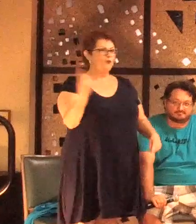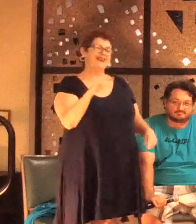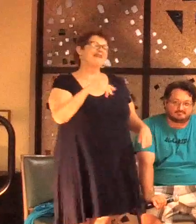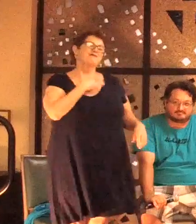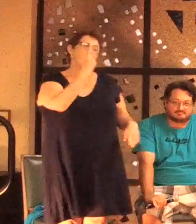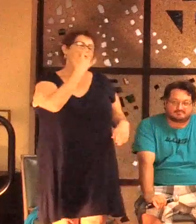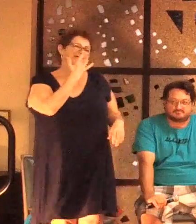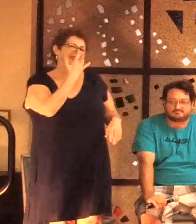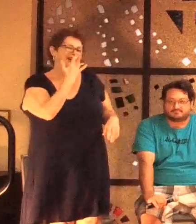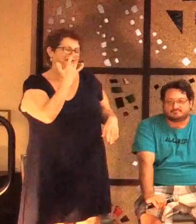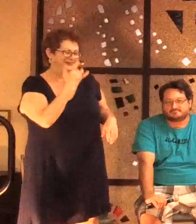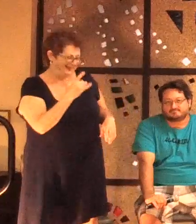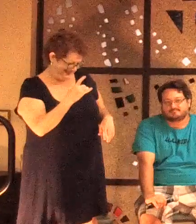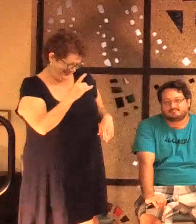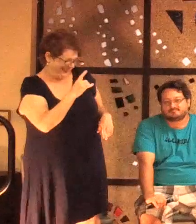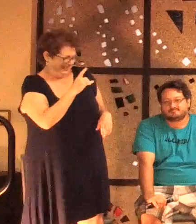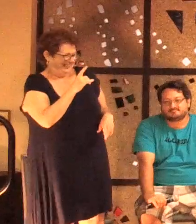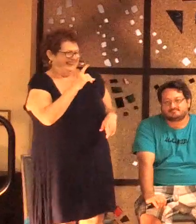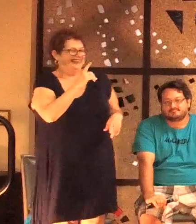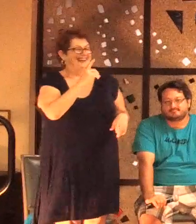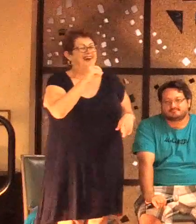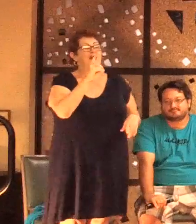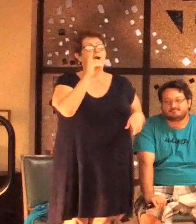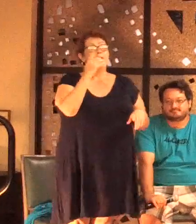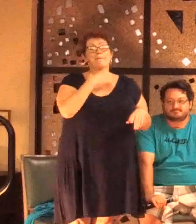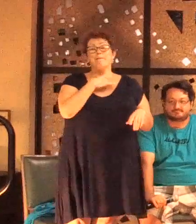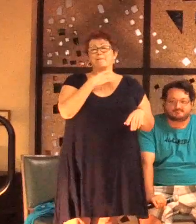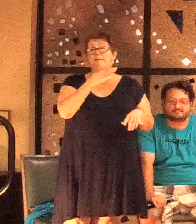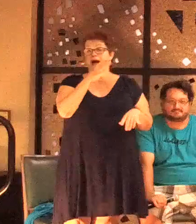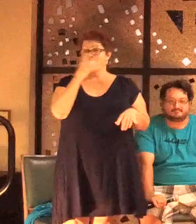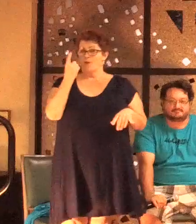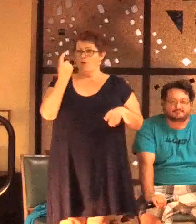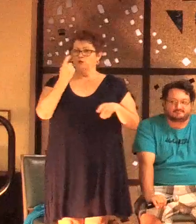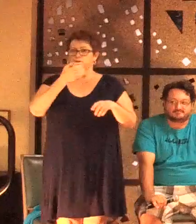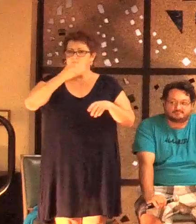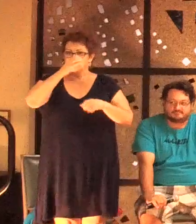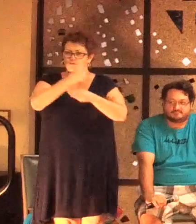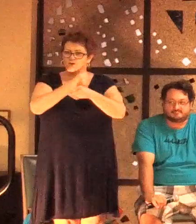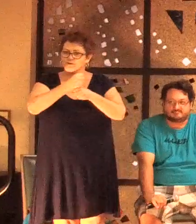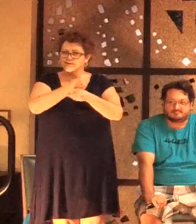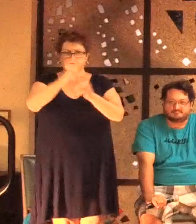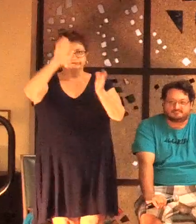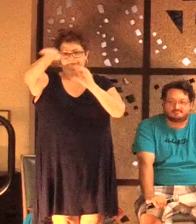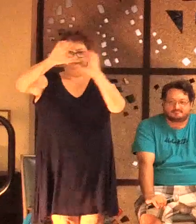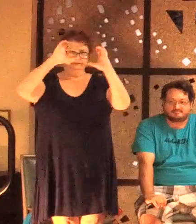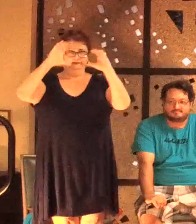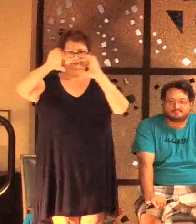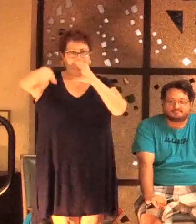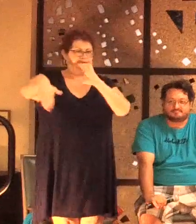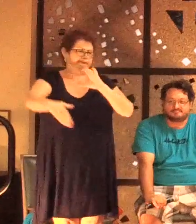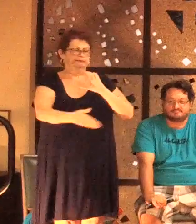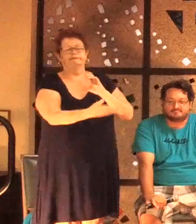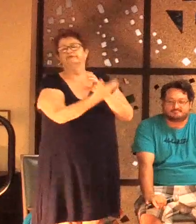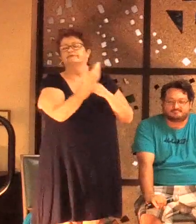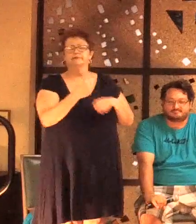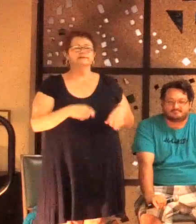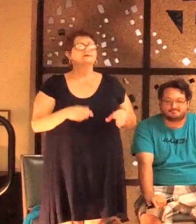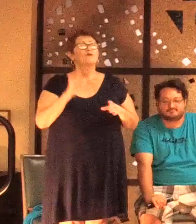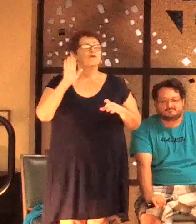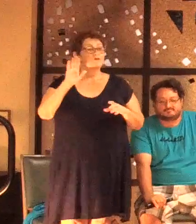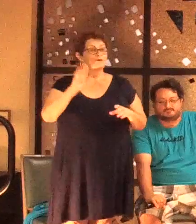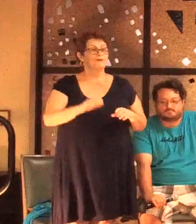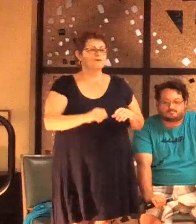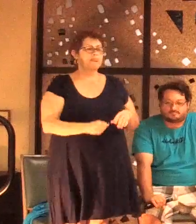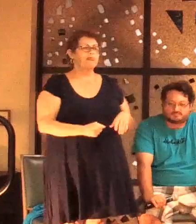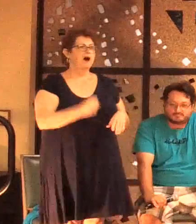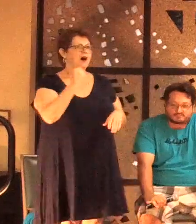work synonymously. But anyway, that's one of my favorite things that I like. My mom always would drink coffee and stay up like all